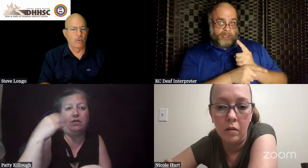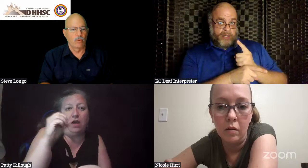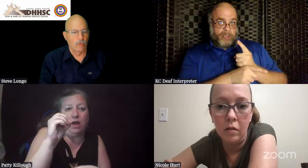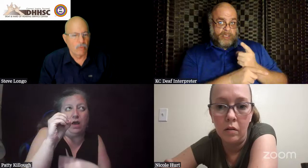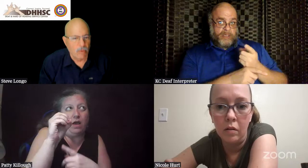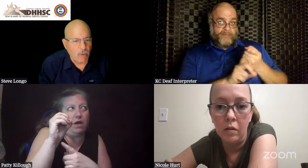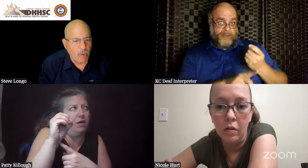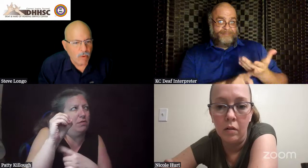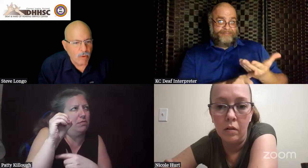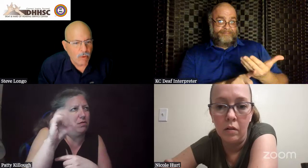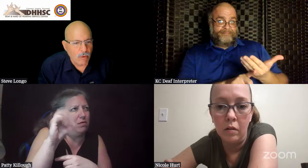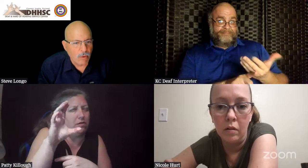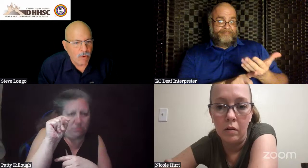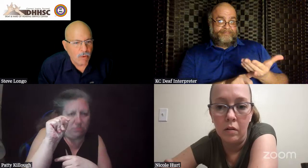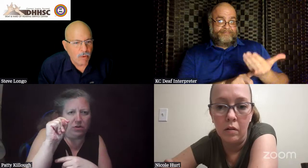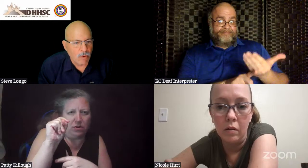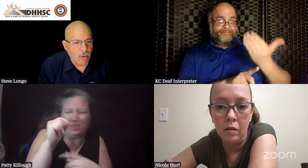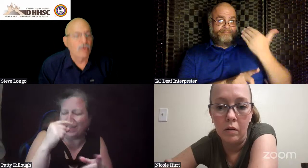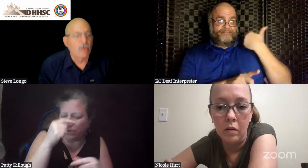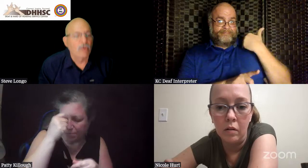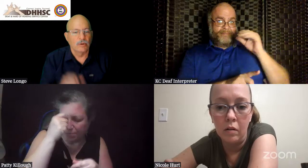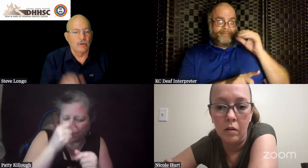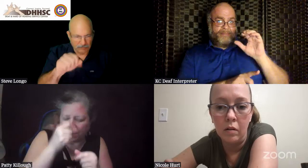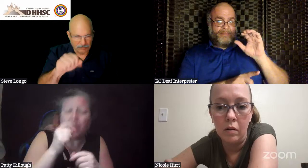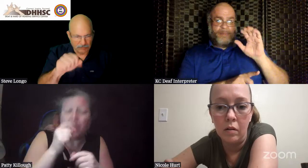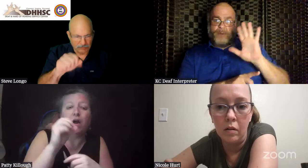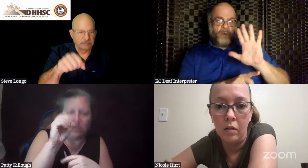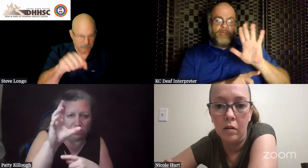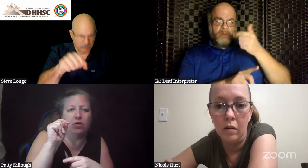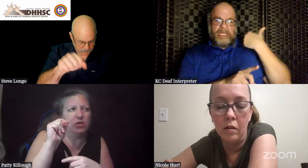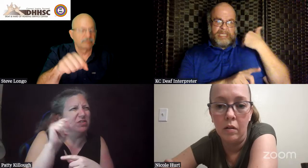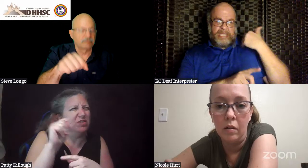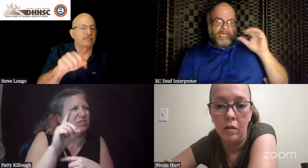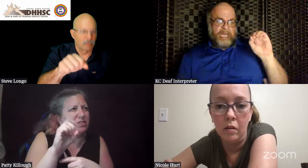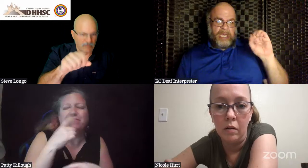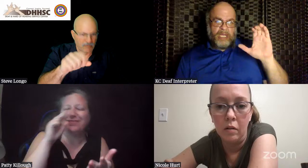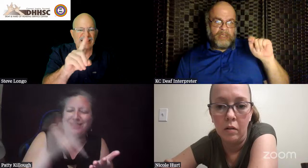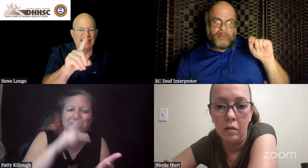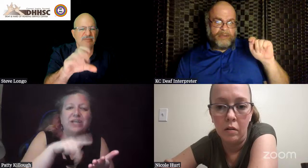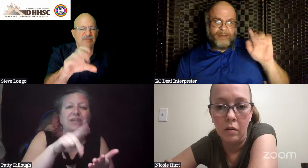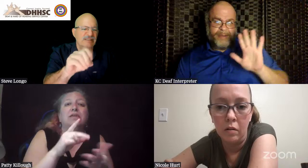The motion, we have recognized the vote, right?